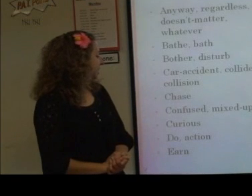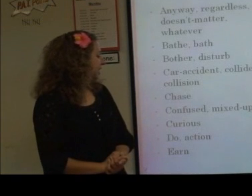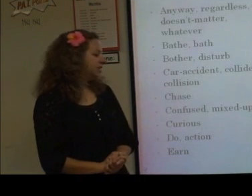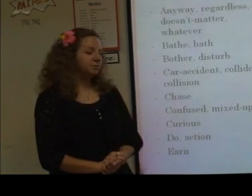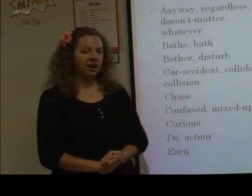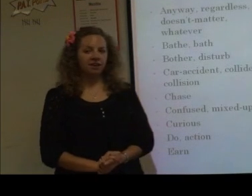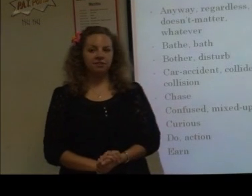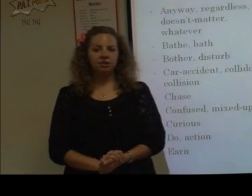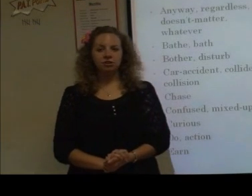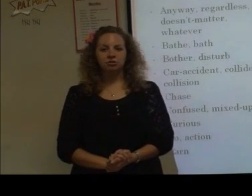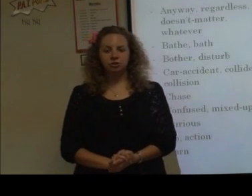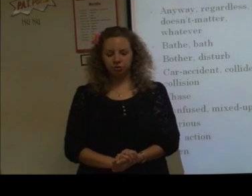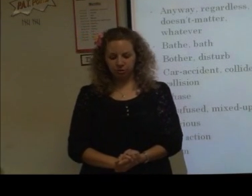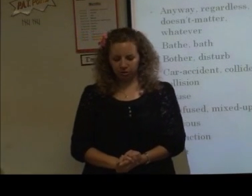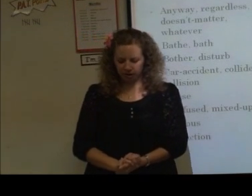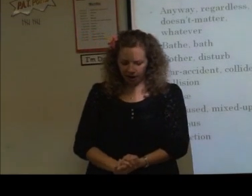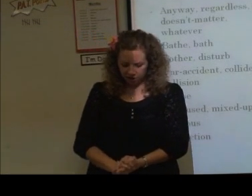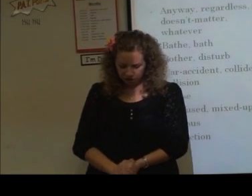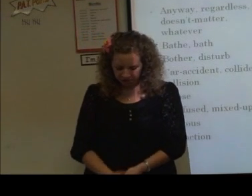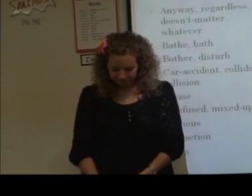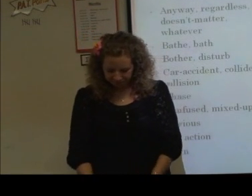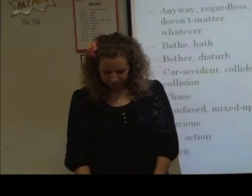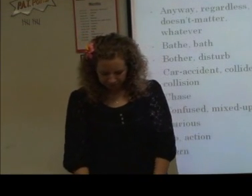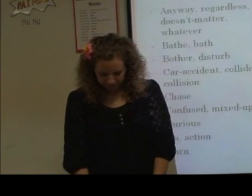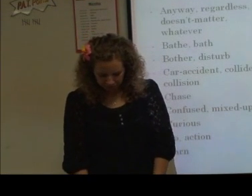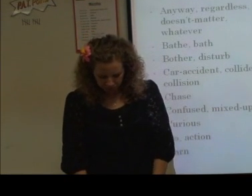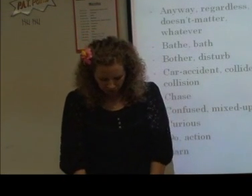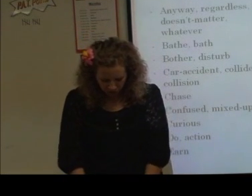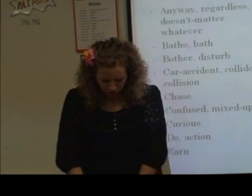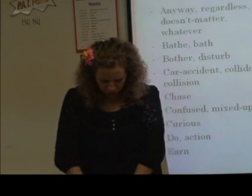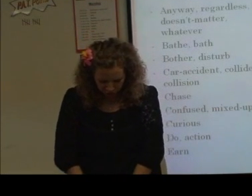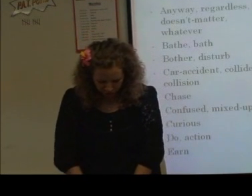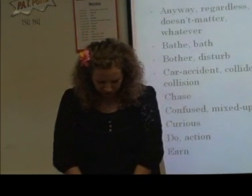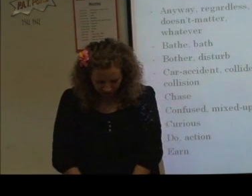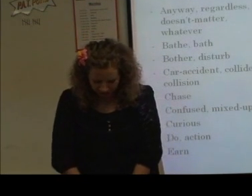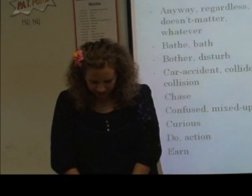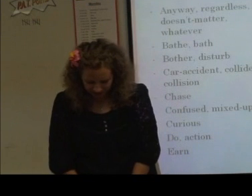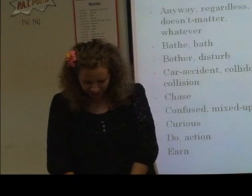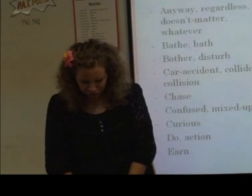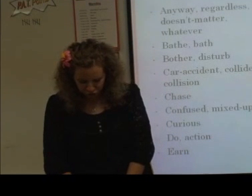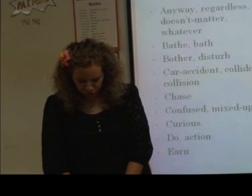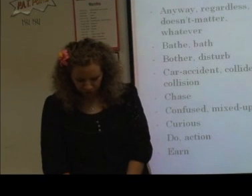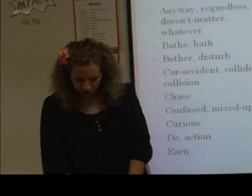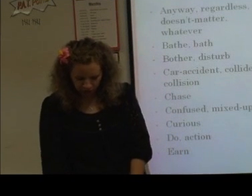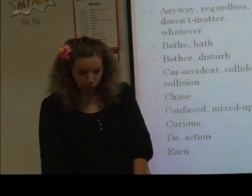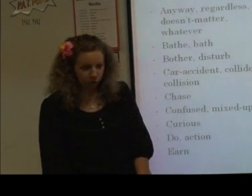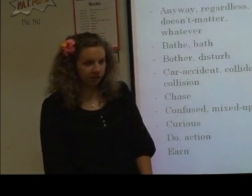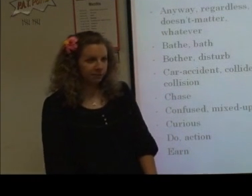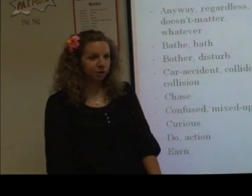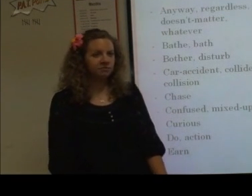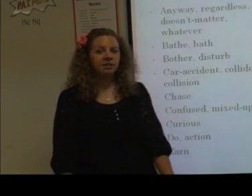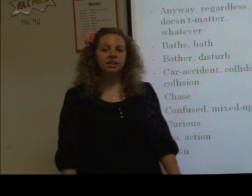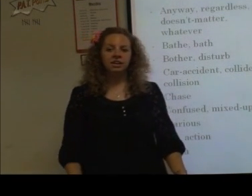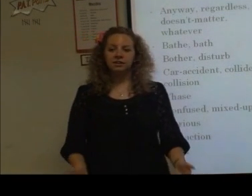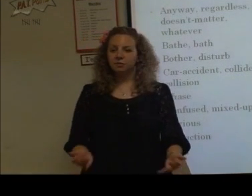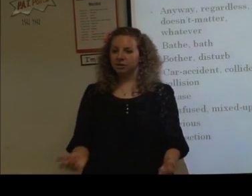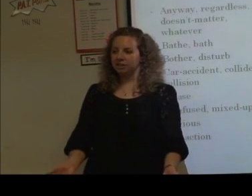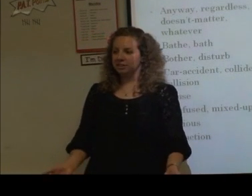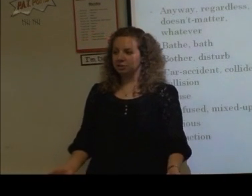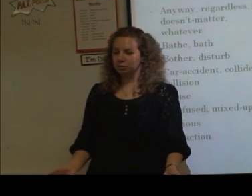Okay, and then we have do or action. Your book has this as do work or labor. If you want to say do